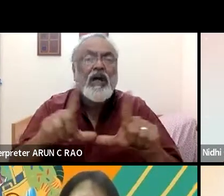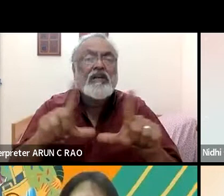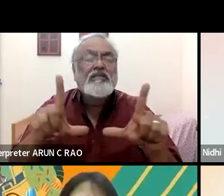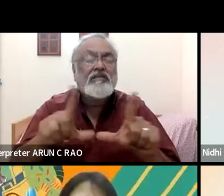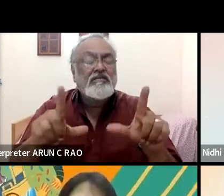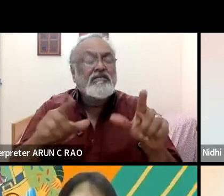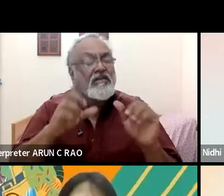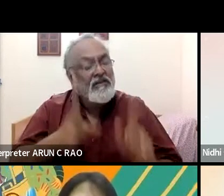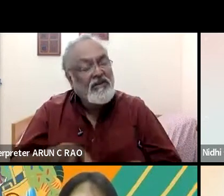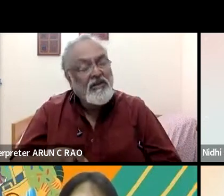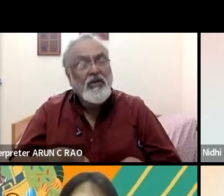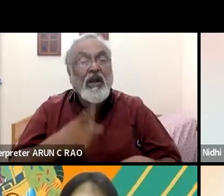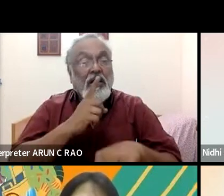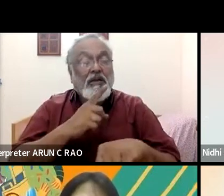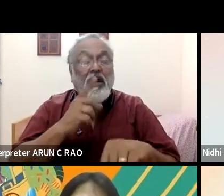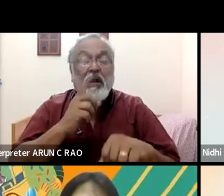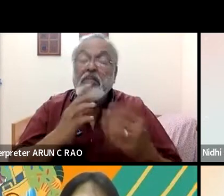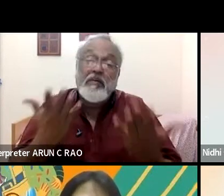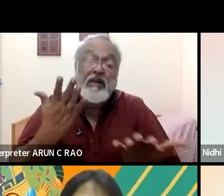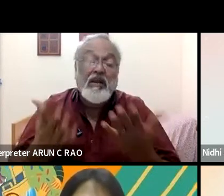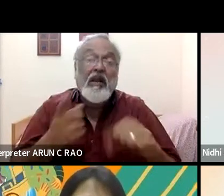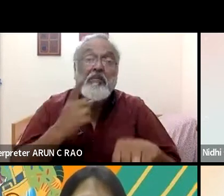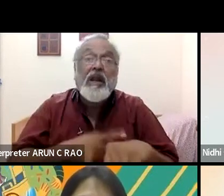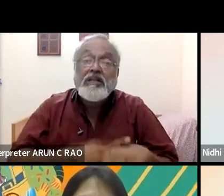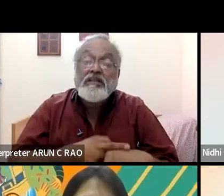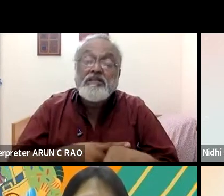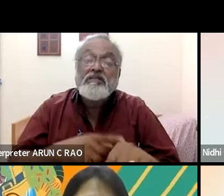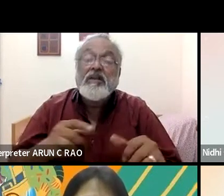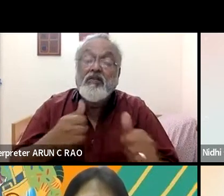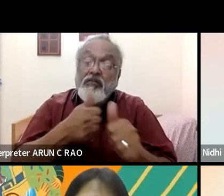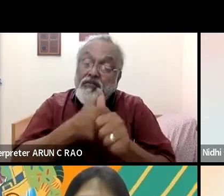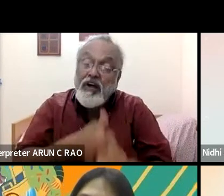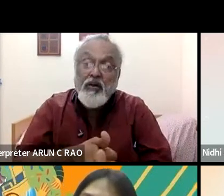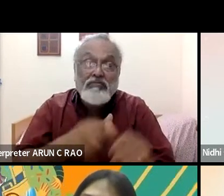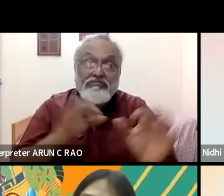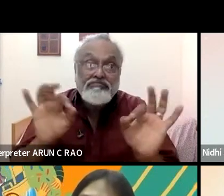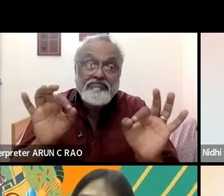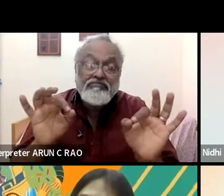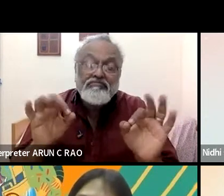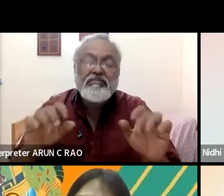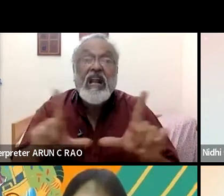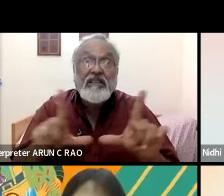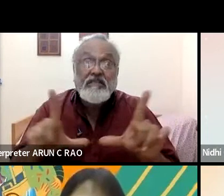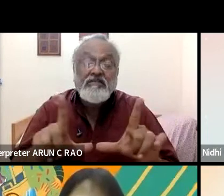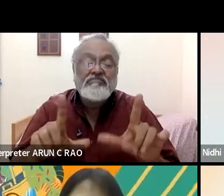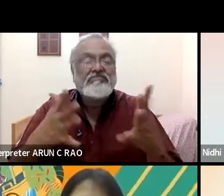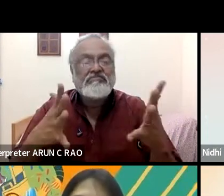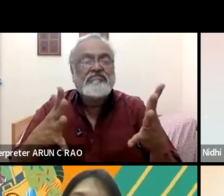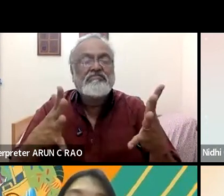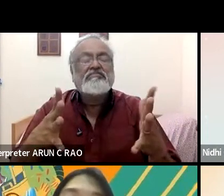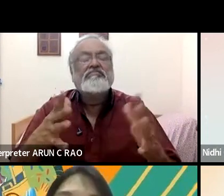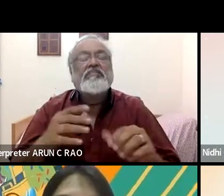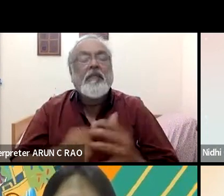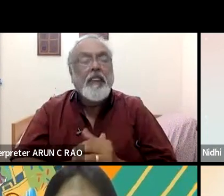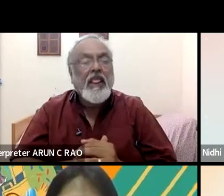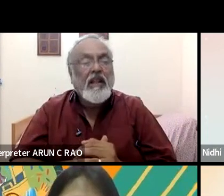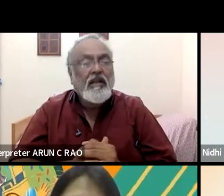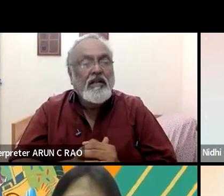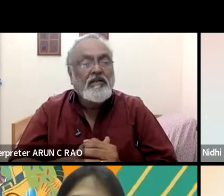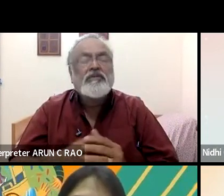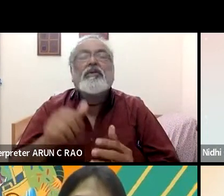I think we need to now ask ourselves, what are the few levers? See, for example, if any ABD or World Bank does